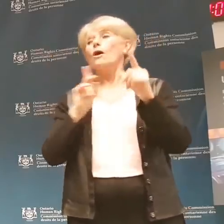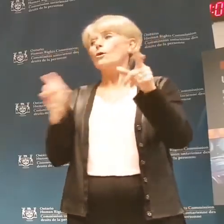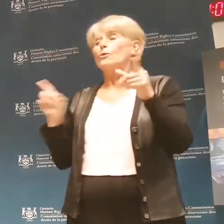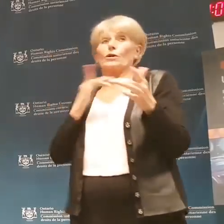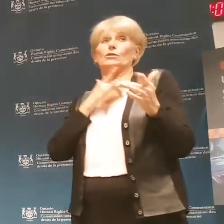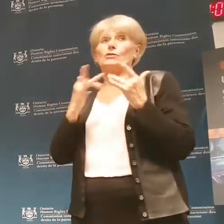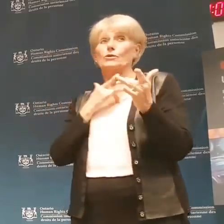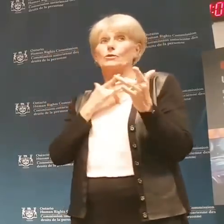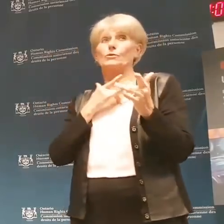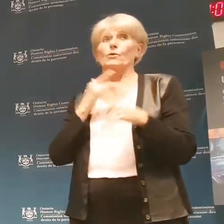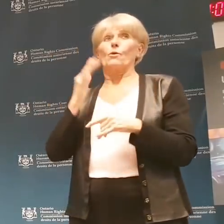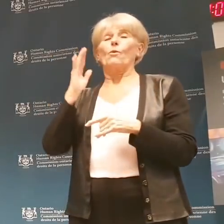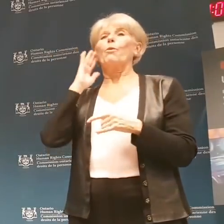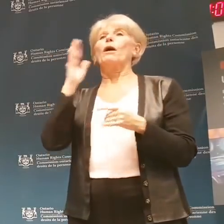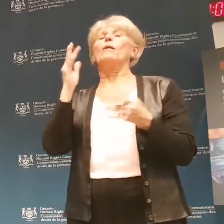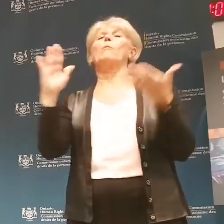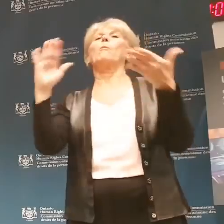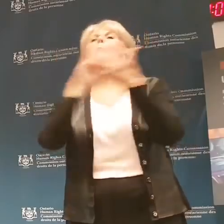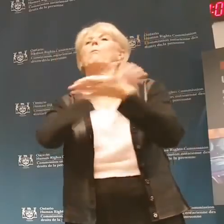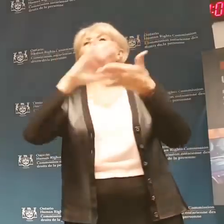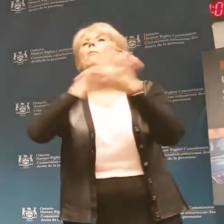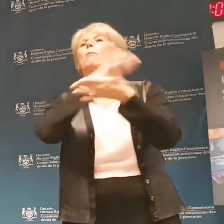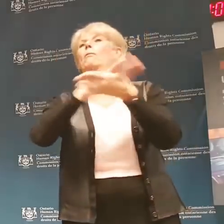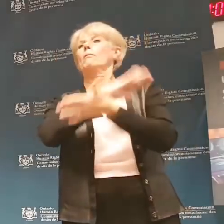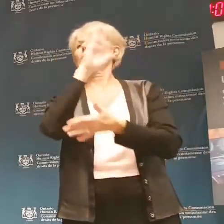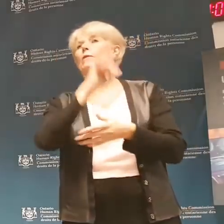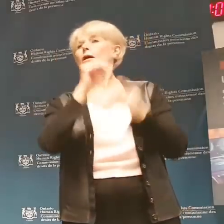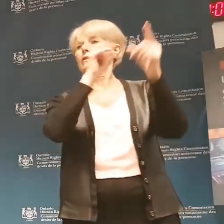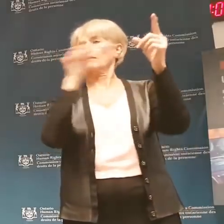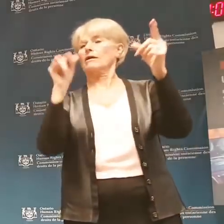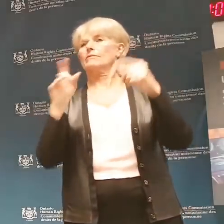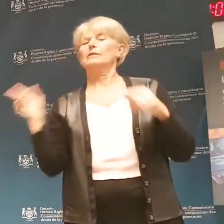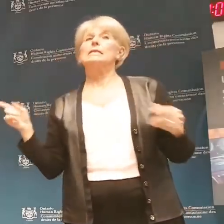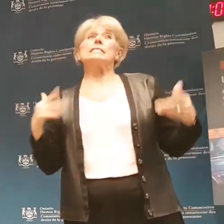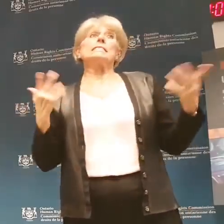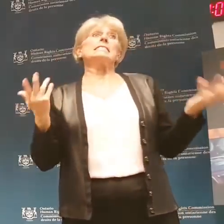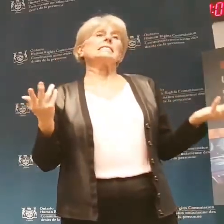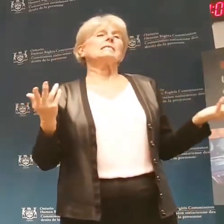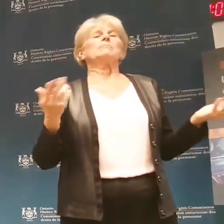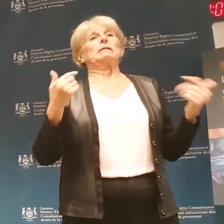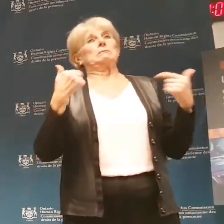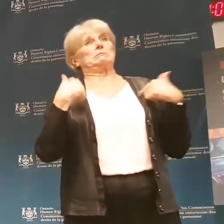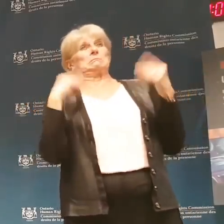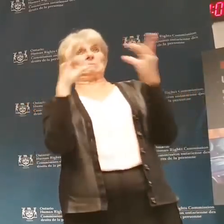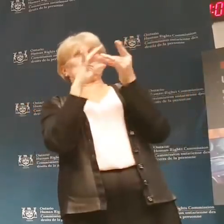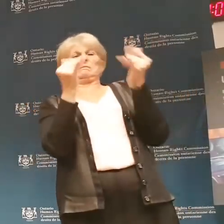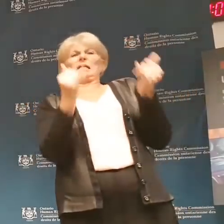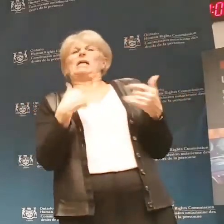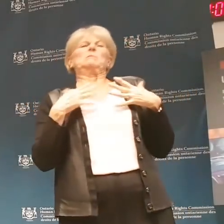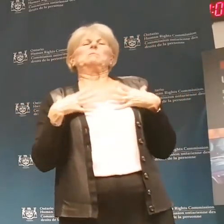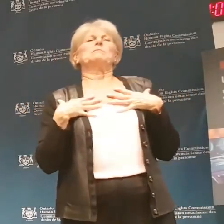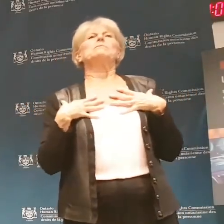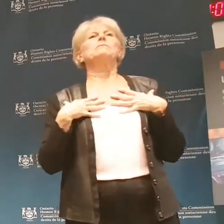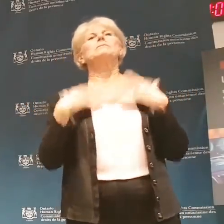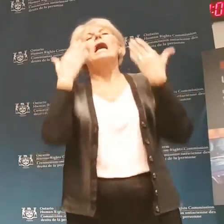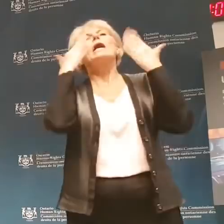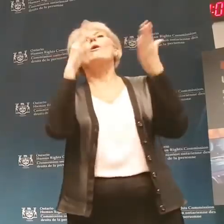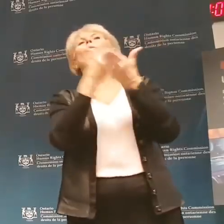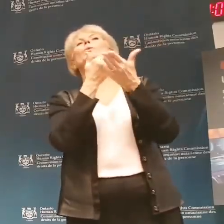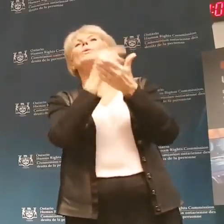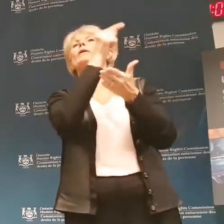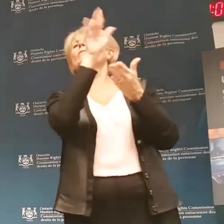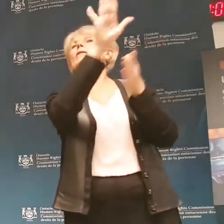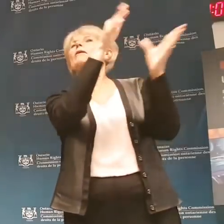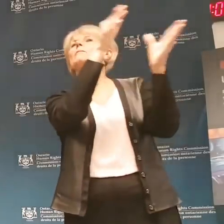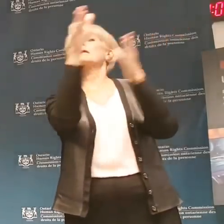that it's going to be watered down by this new government? I think it'd be premature. We don't know what this new government's plans